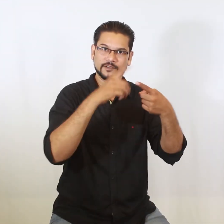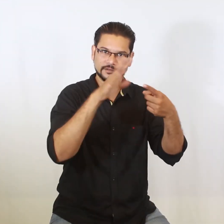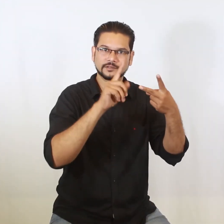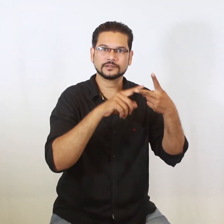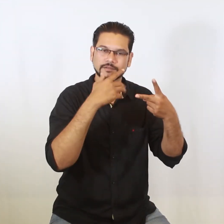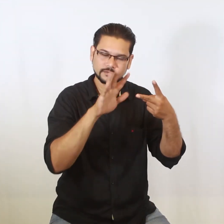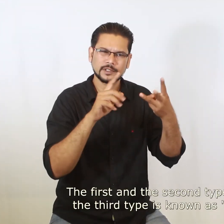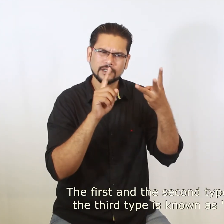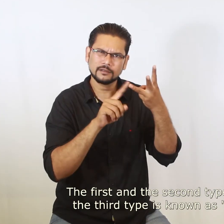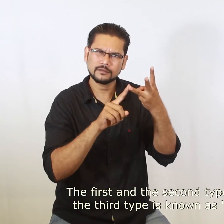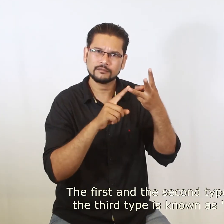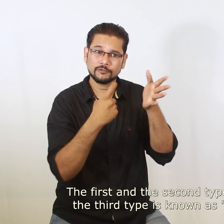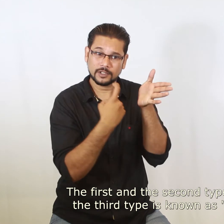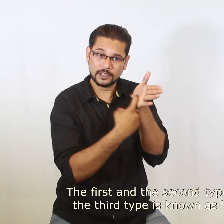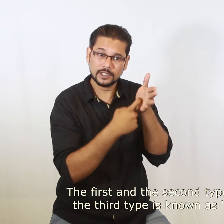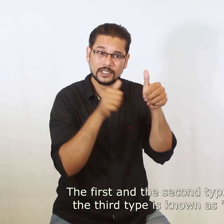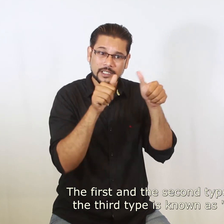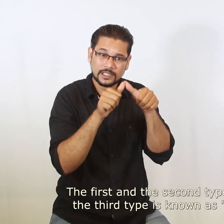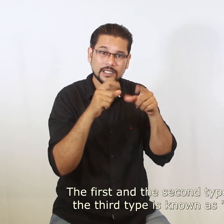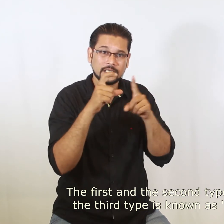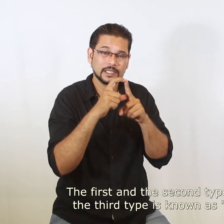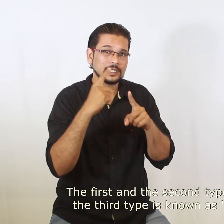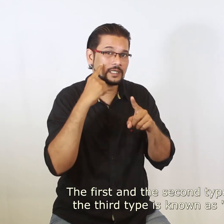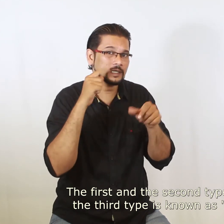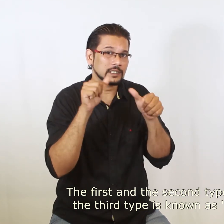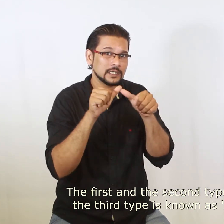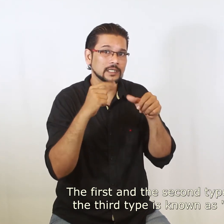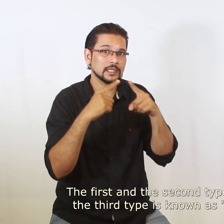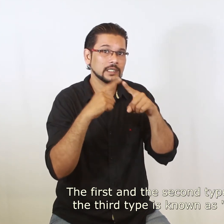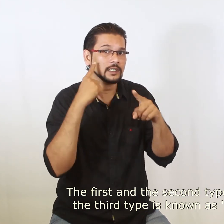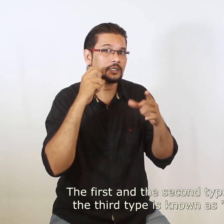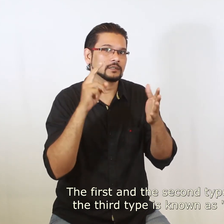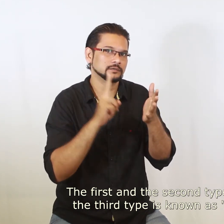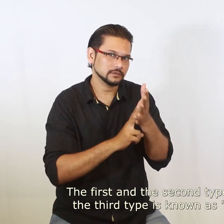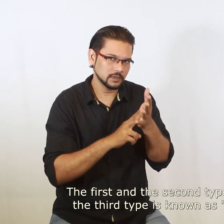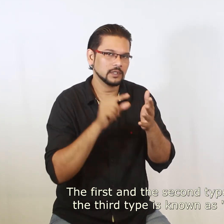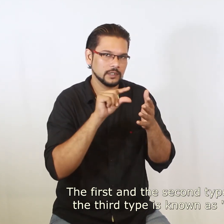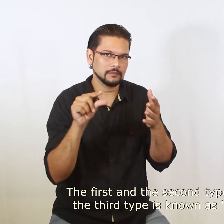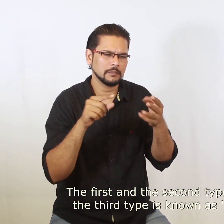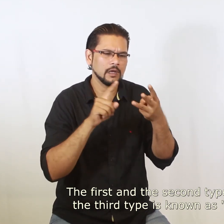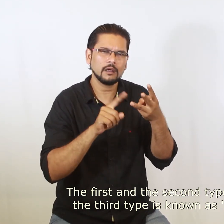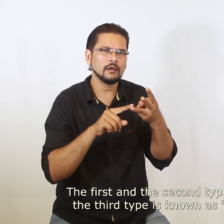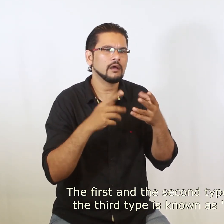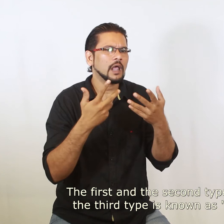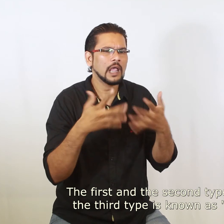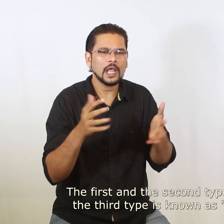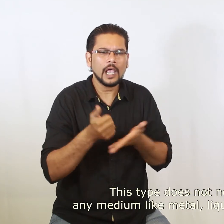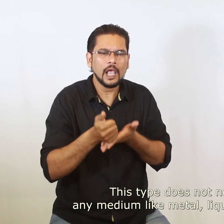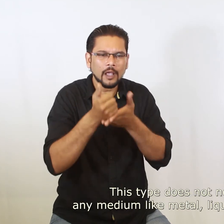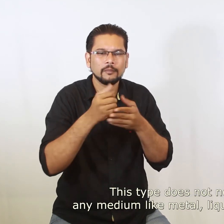The first and the second type are done. The third type is known as radiation. This type does not